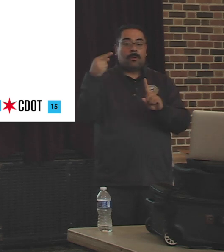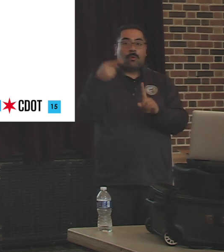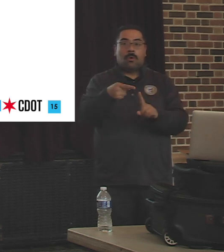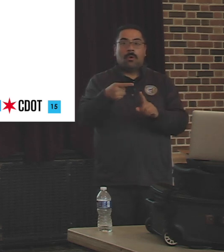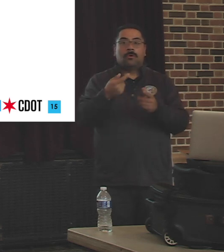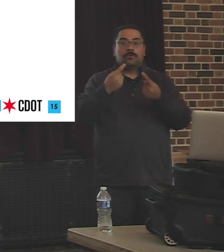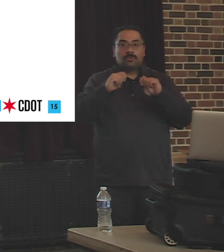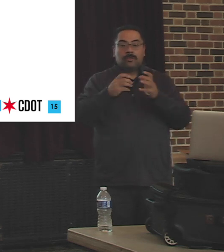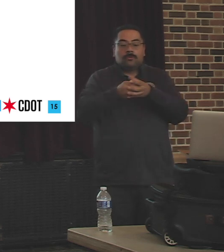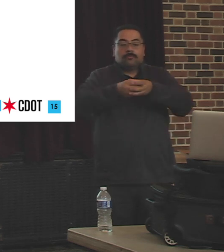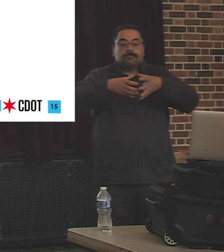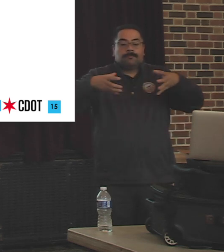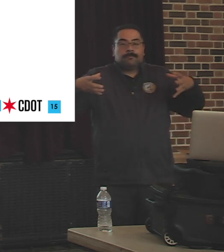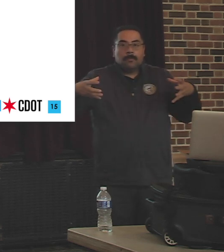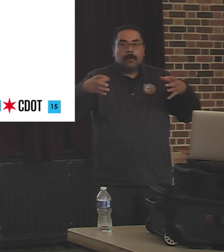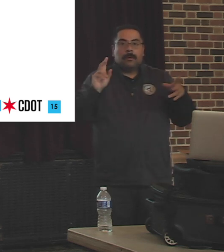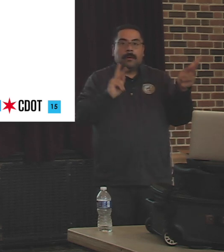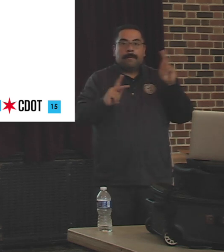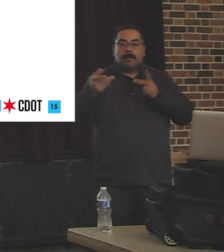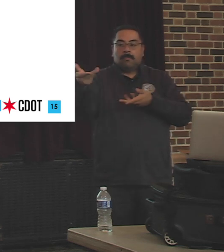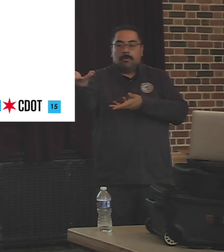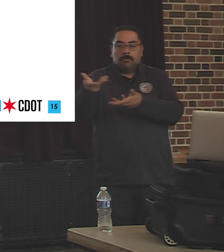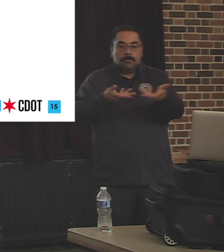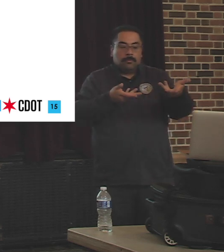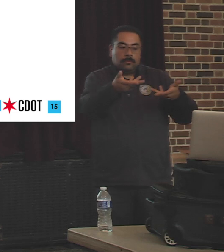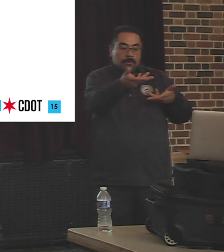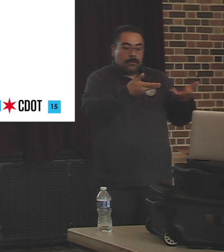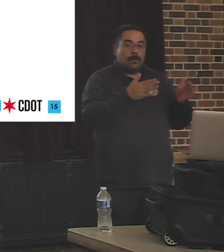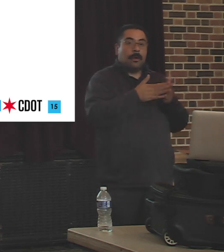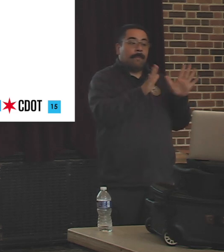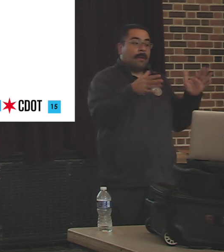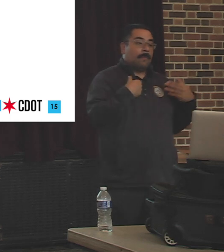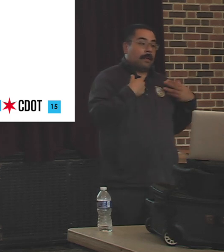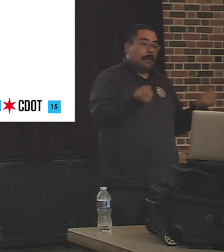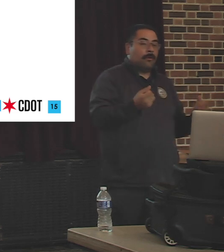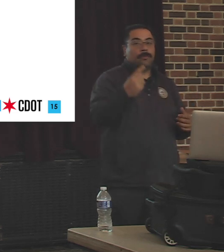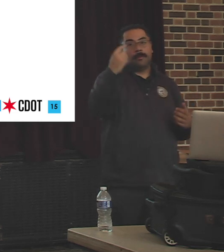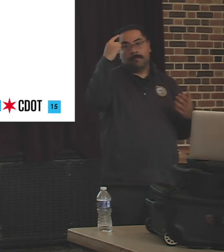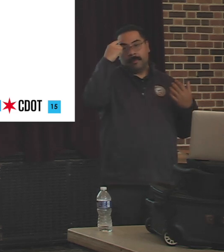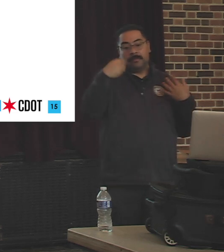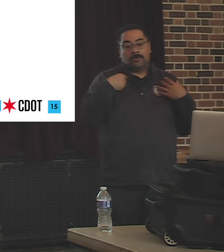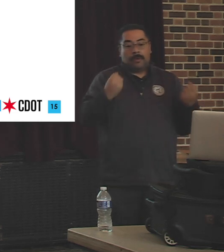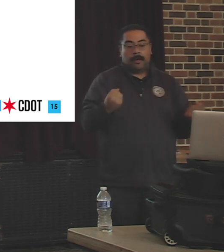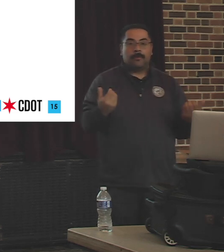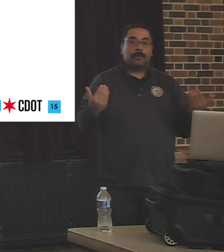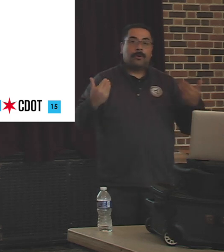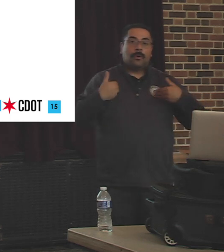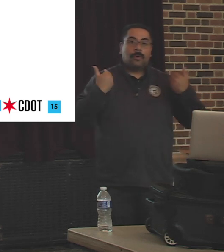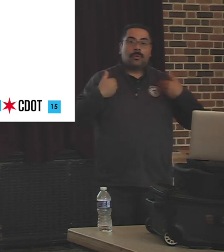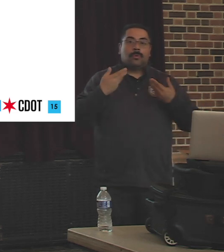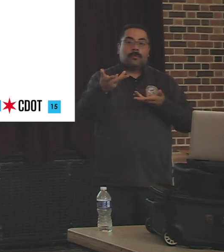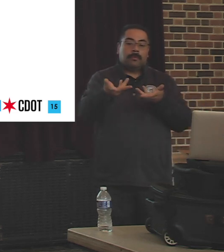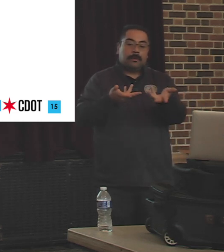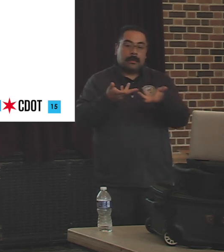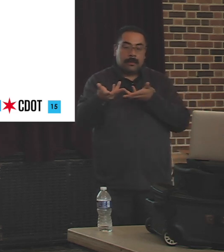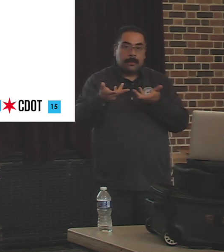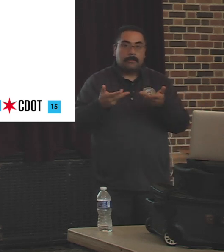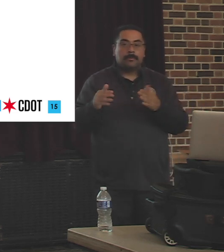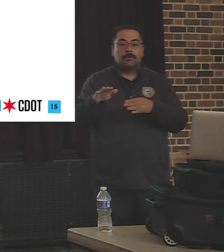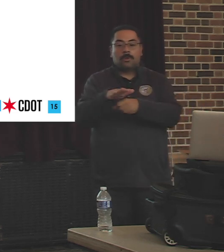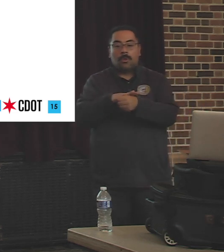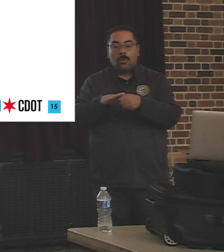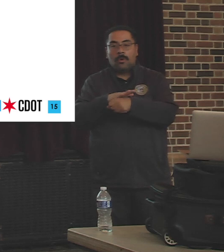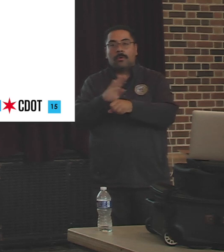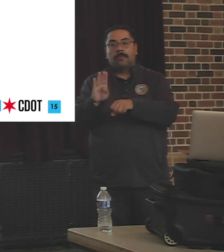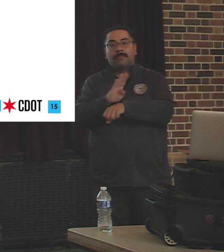tent, bring in people who are working on issues of public health, mental health, youth engagement, local businesses,